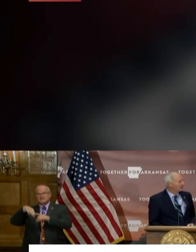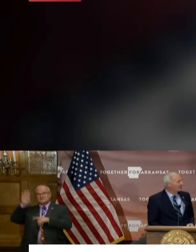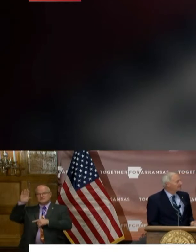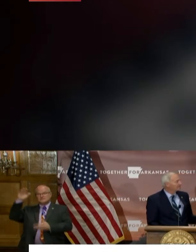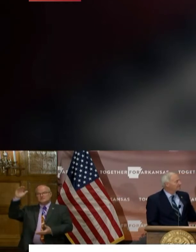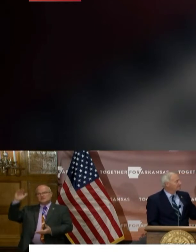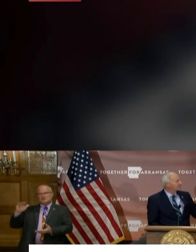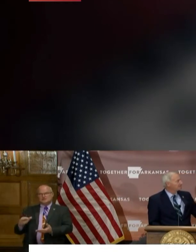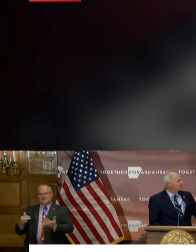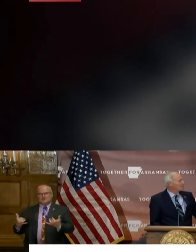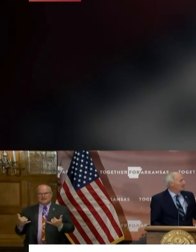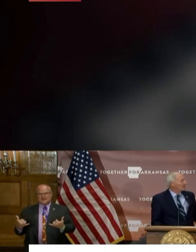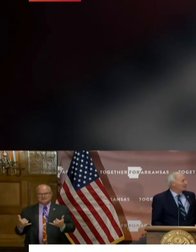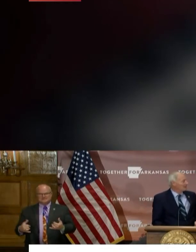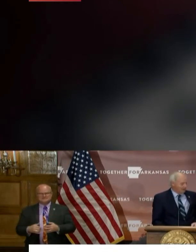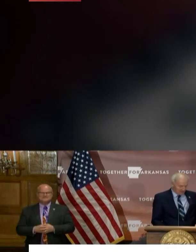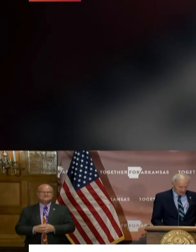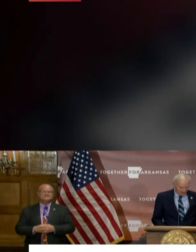down somewhat.